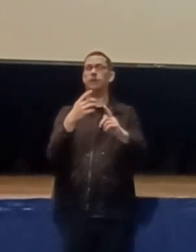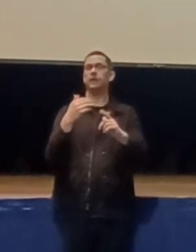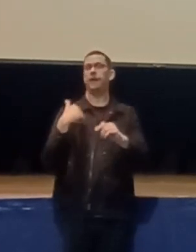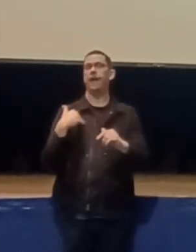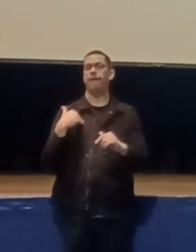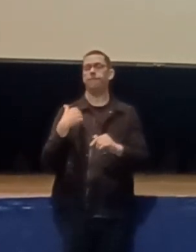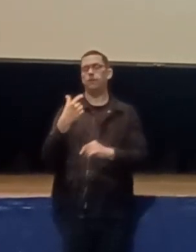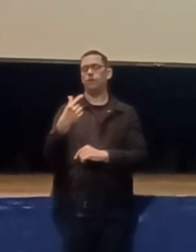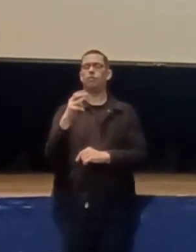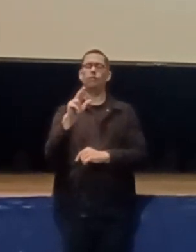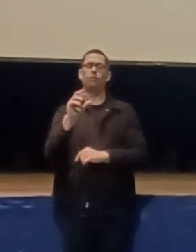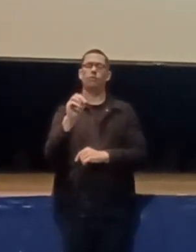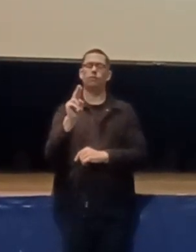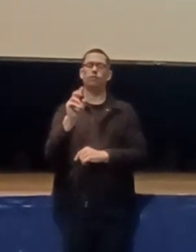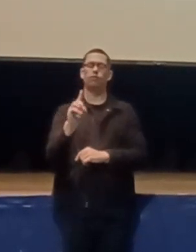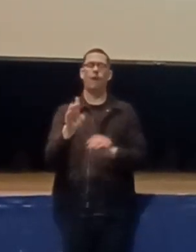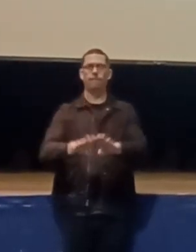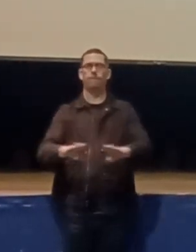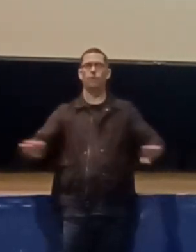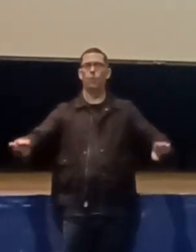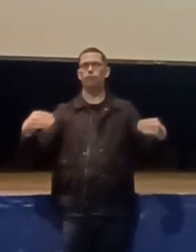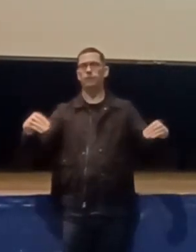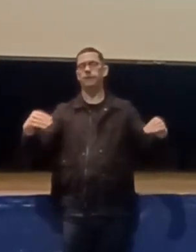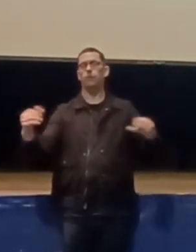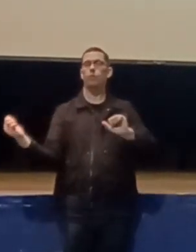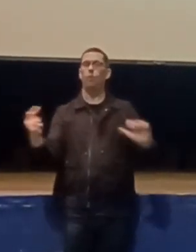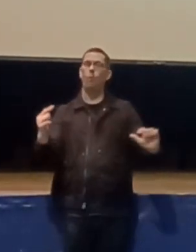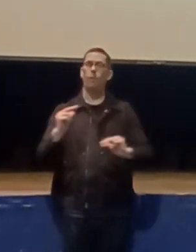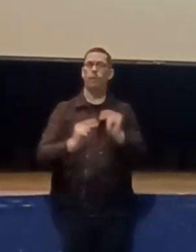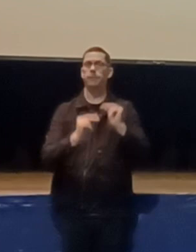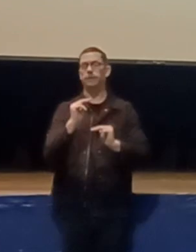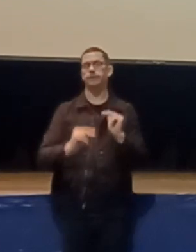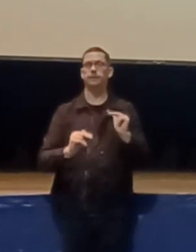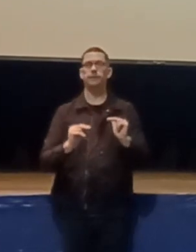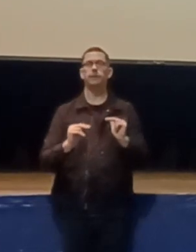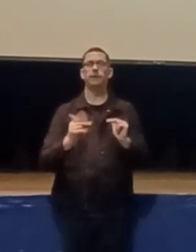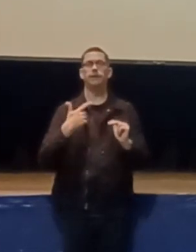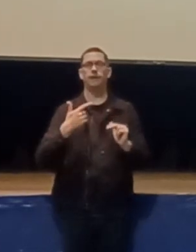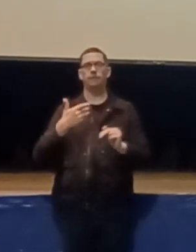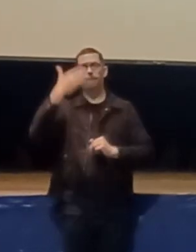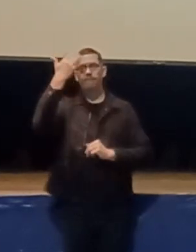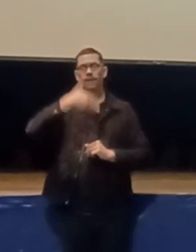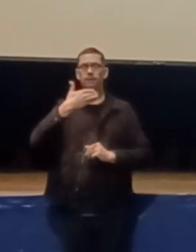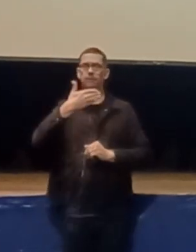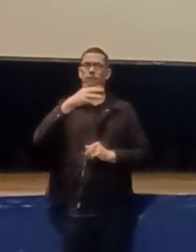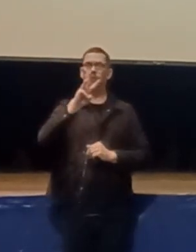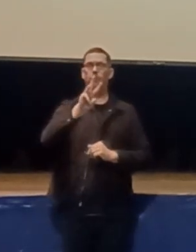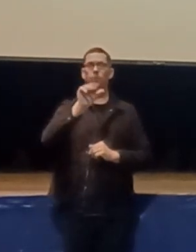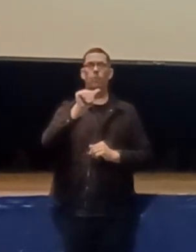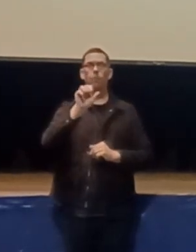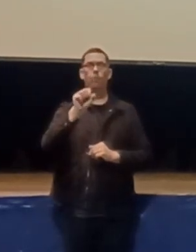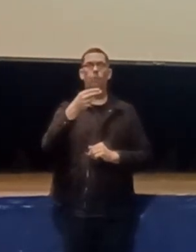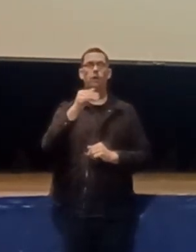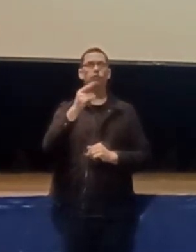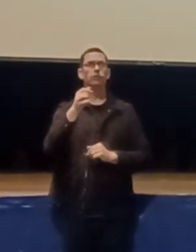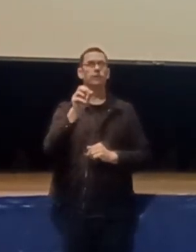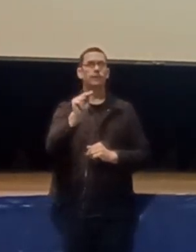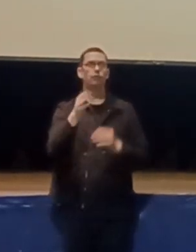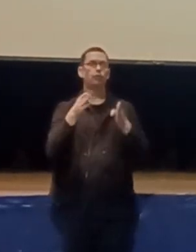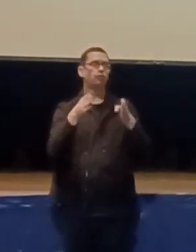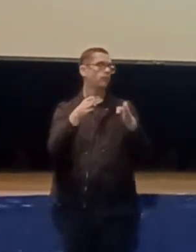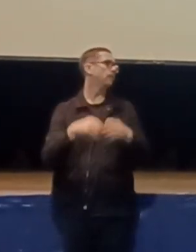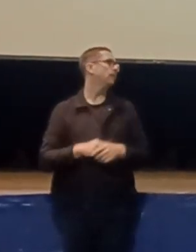floor retail across all of the buildings associated that are facing Washington Street. The retail component,